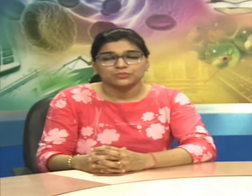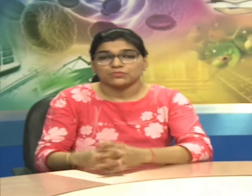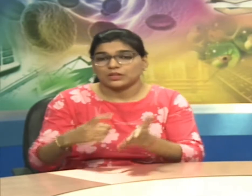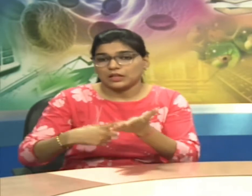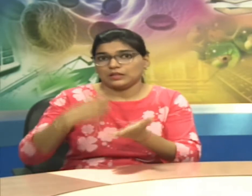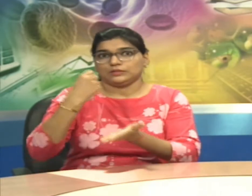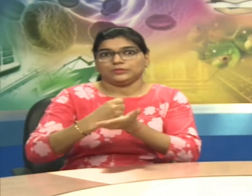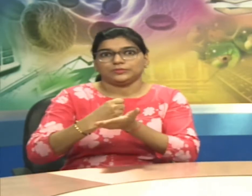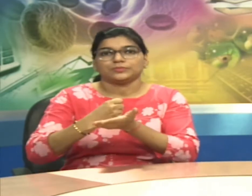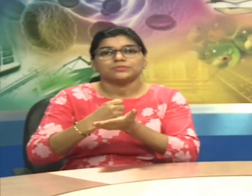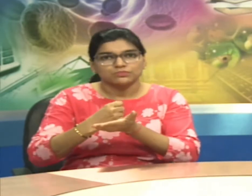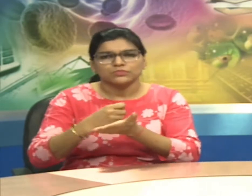Next is registered.